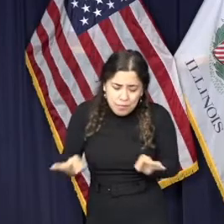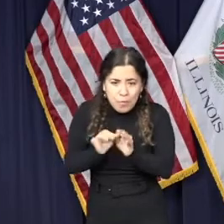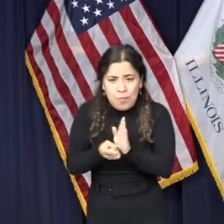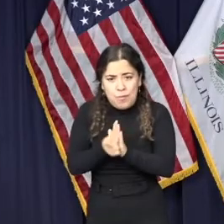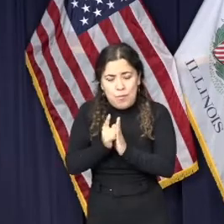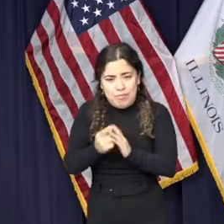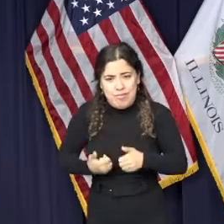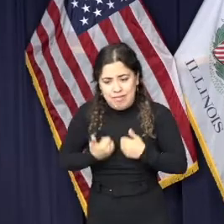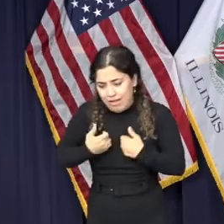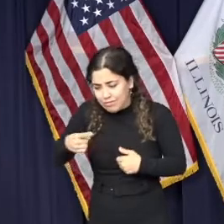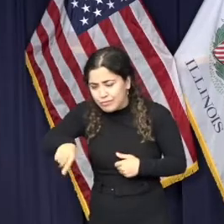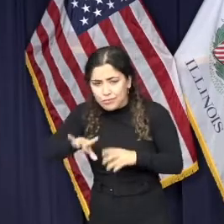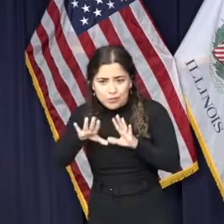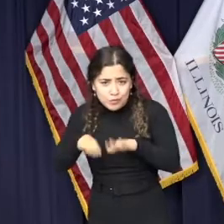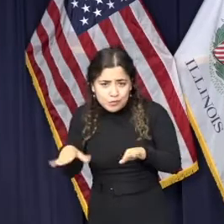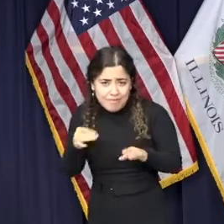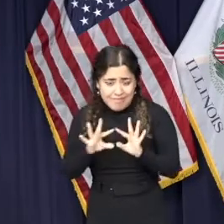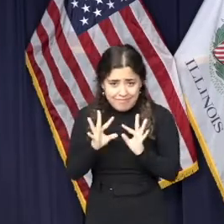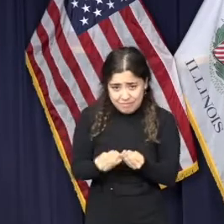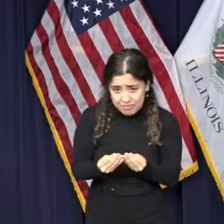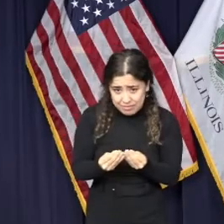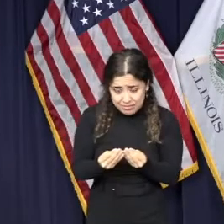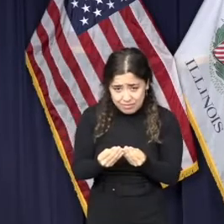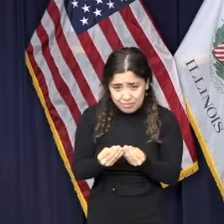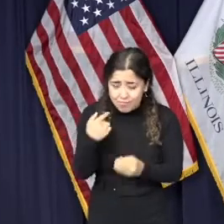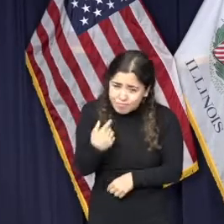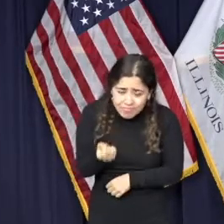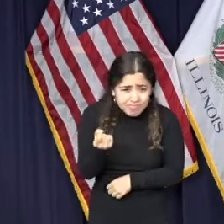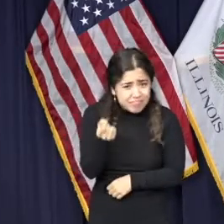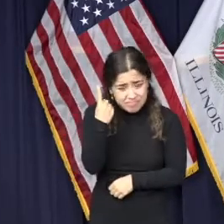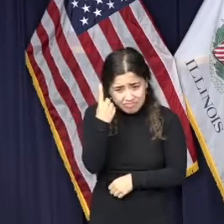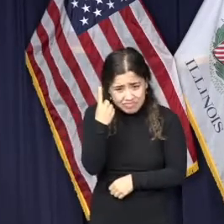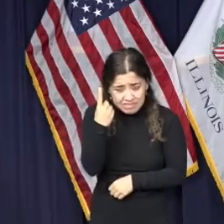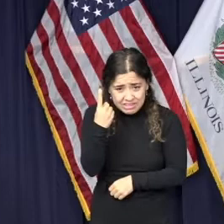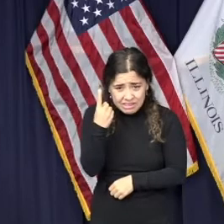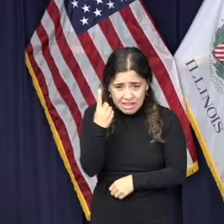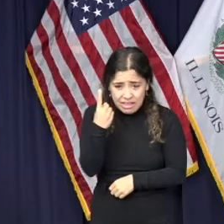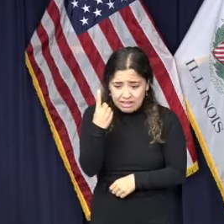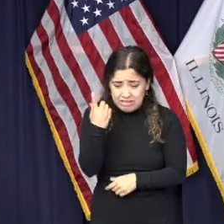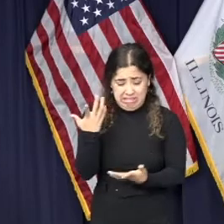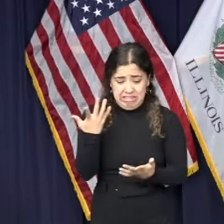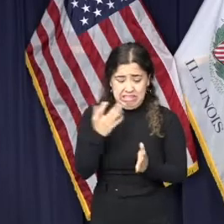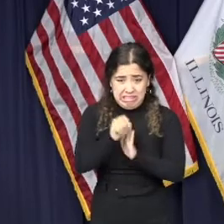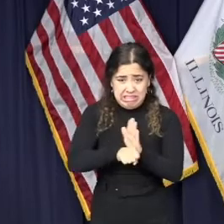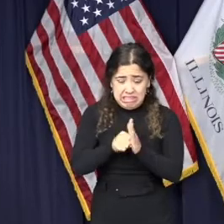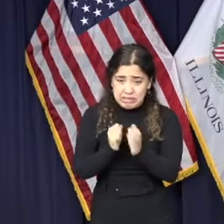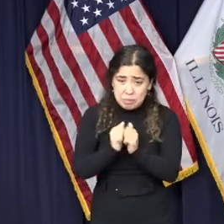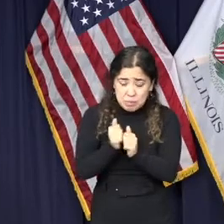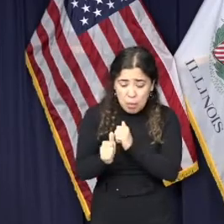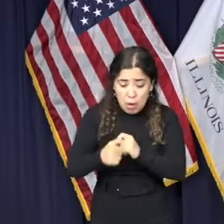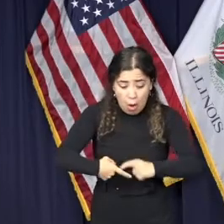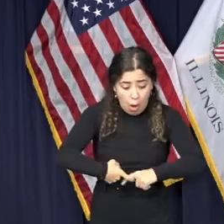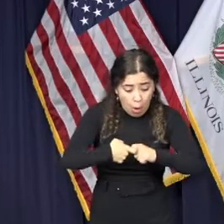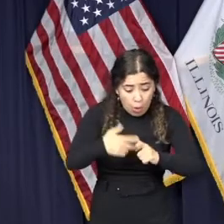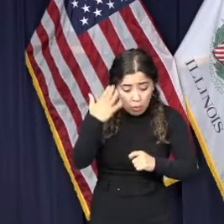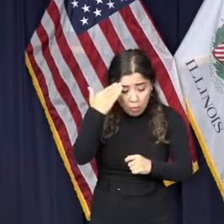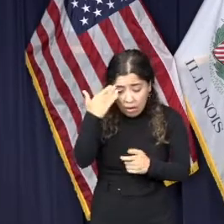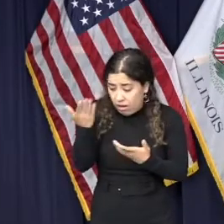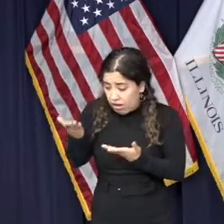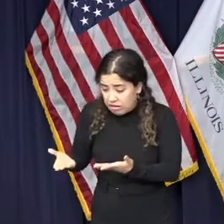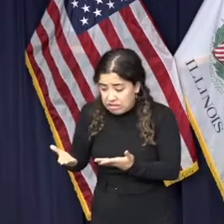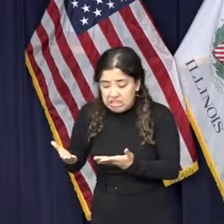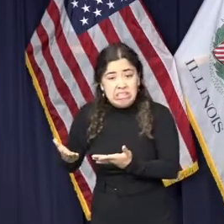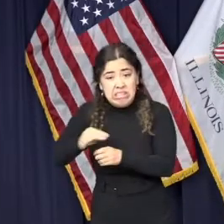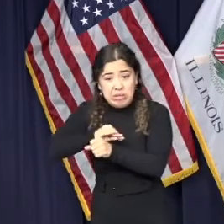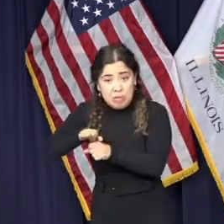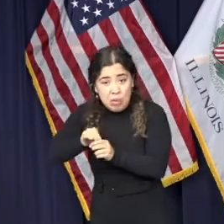families, and interrupting the season for our athletes and their fans is not a choice that anyone wants to make. But when the